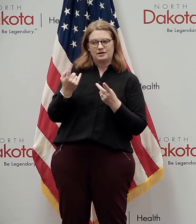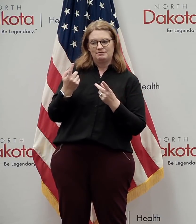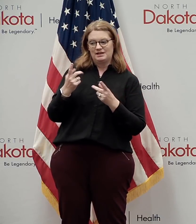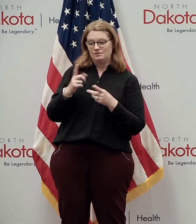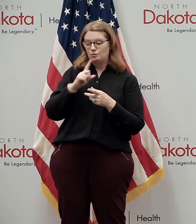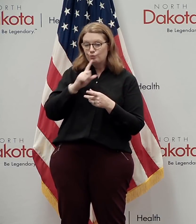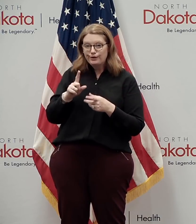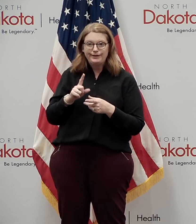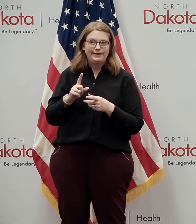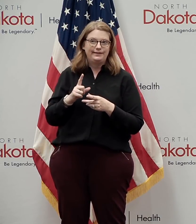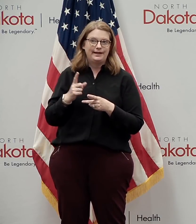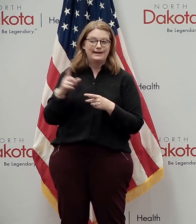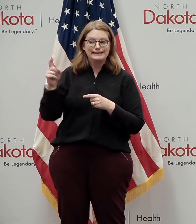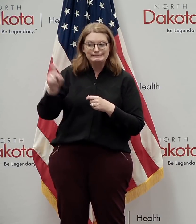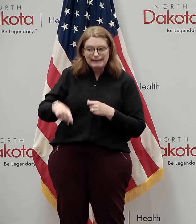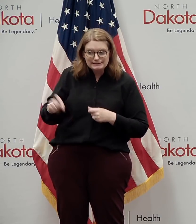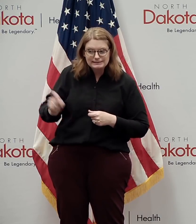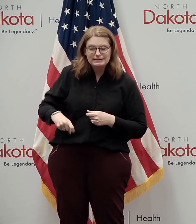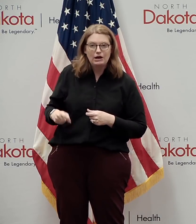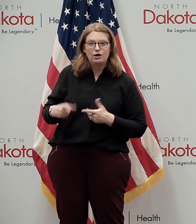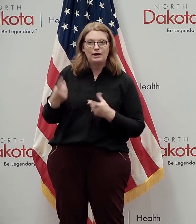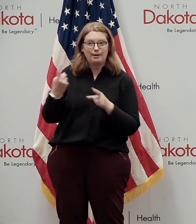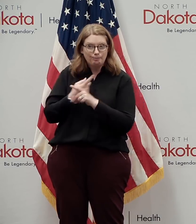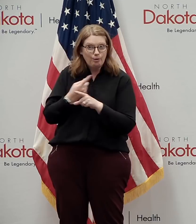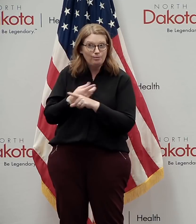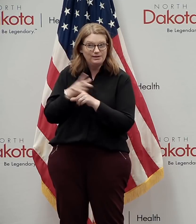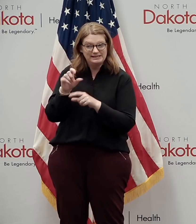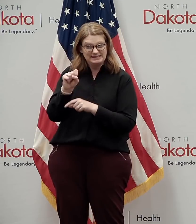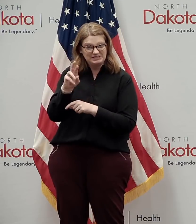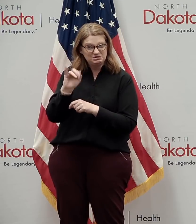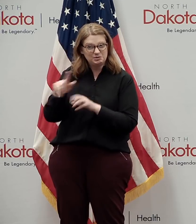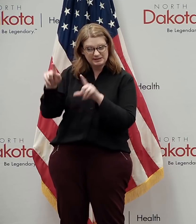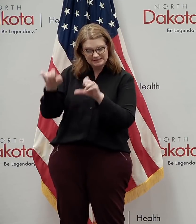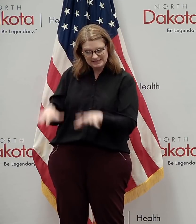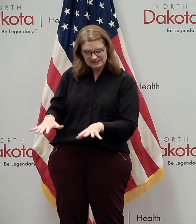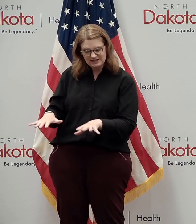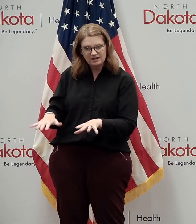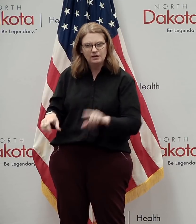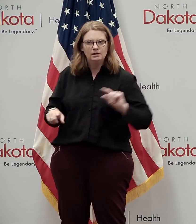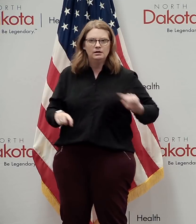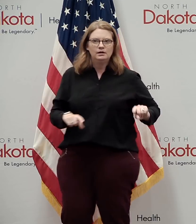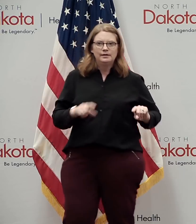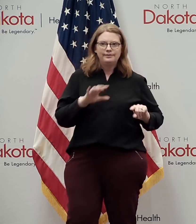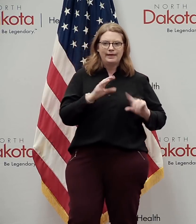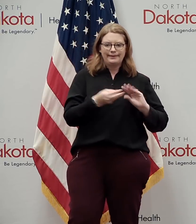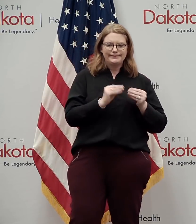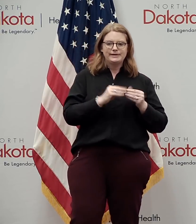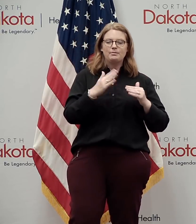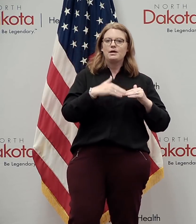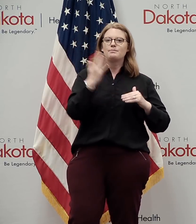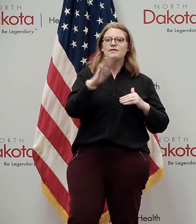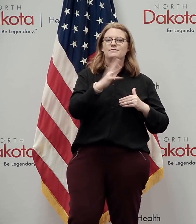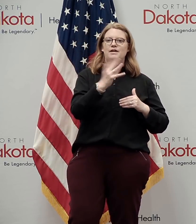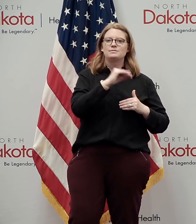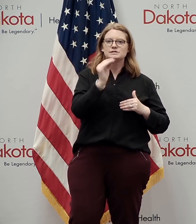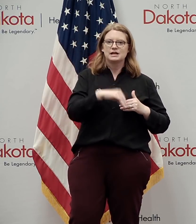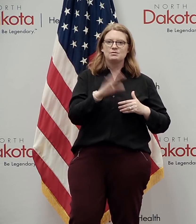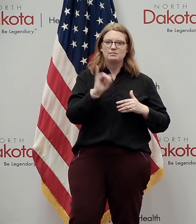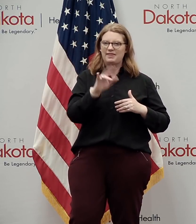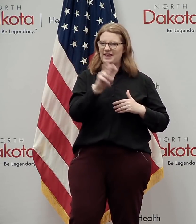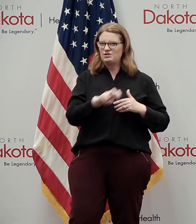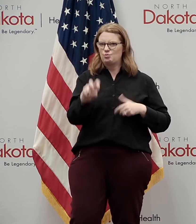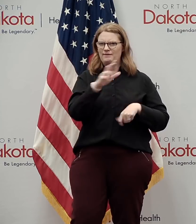appropriate and absolutely necessary serial testing we're doing, then you can come up with a number that we're above 5%, and then we'd be on the travel advisory.